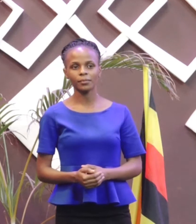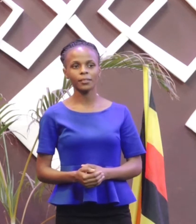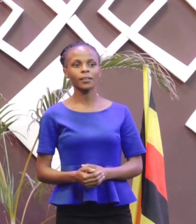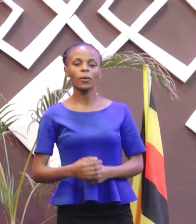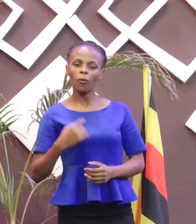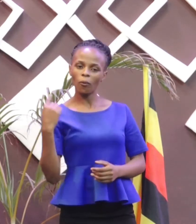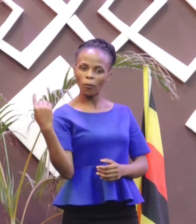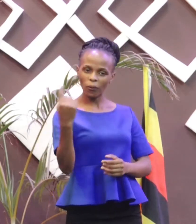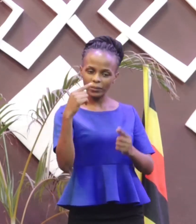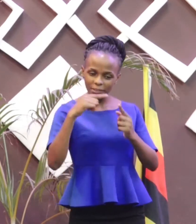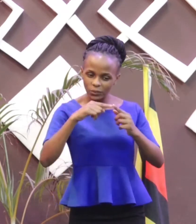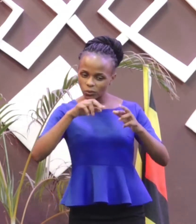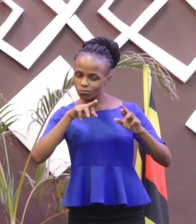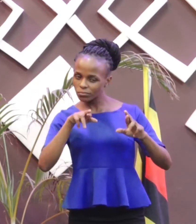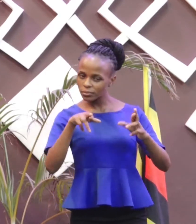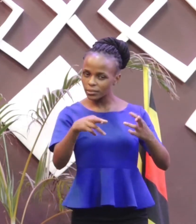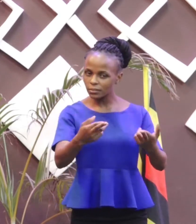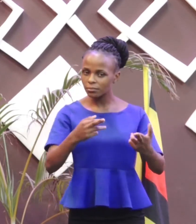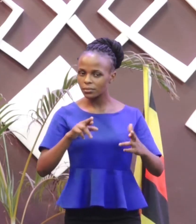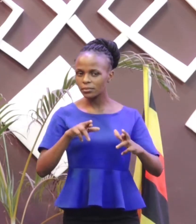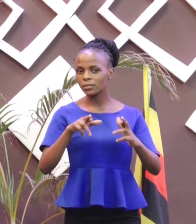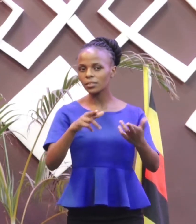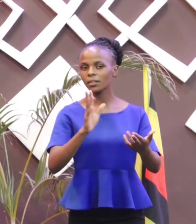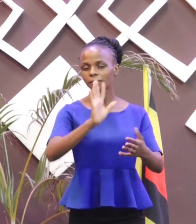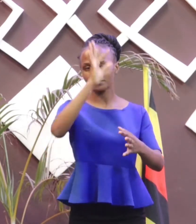Just to test your faith.